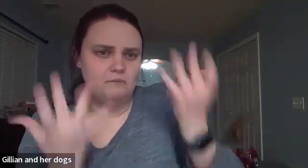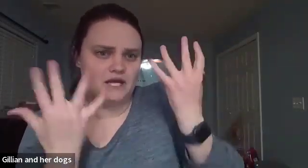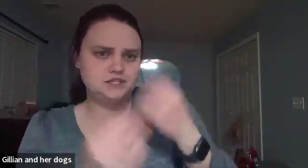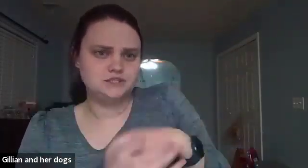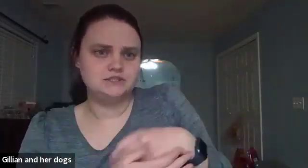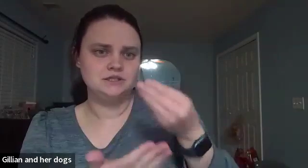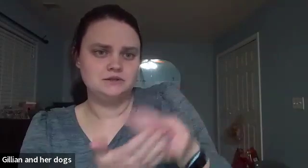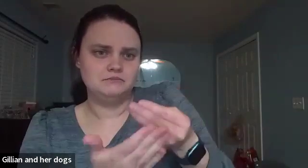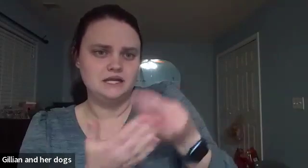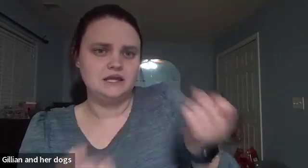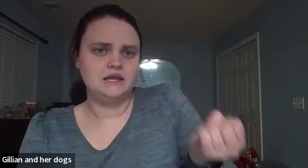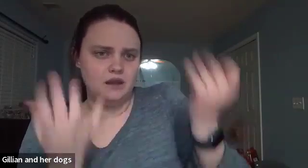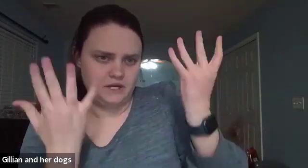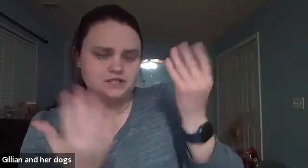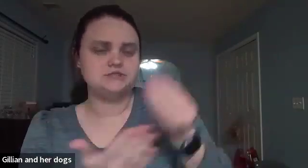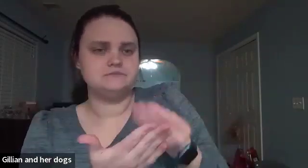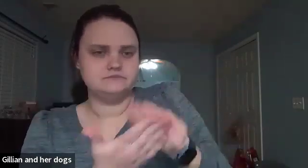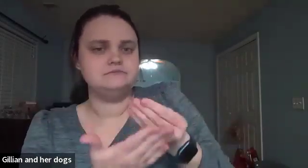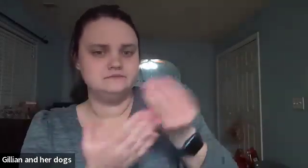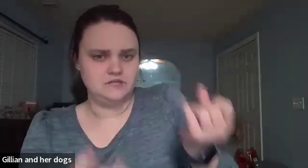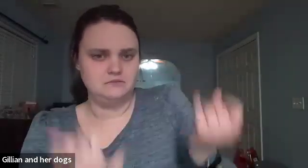how much? Money, how much?